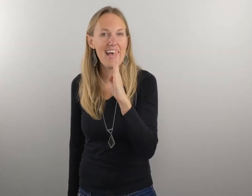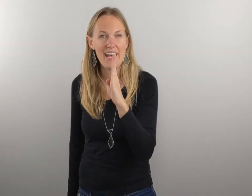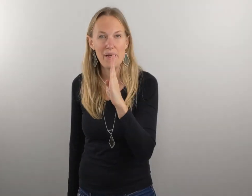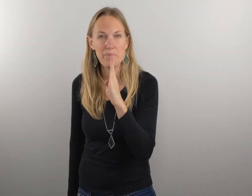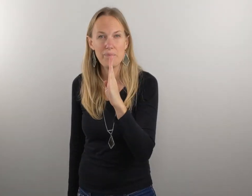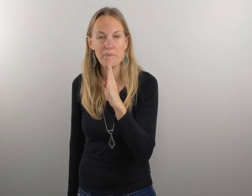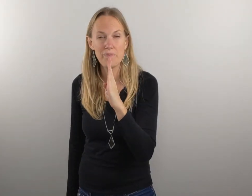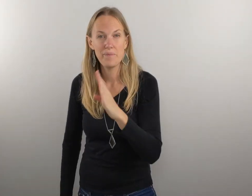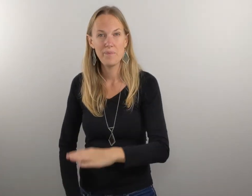am.